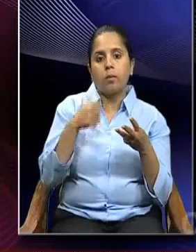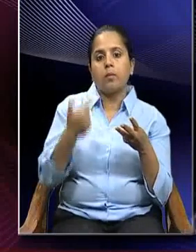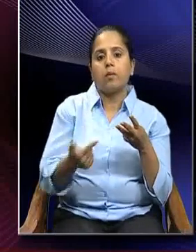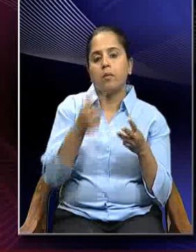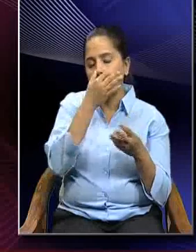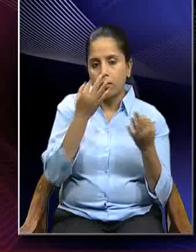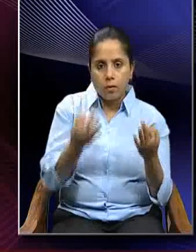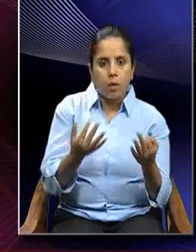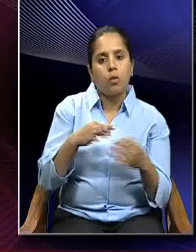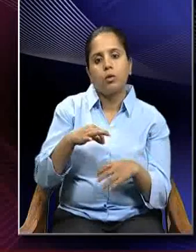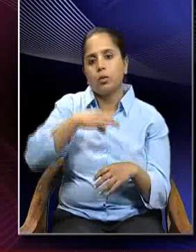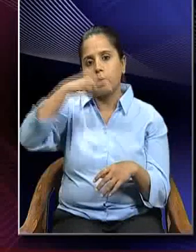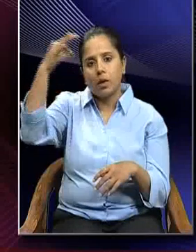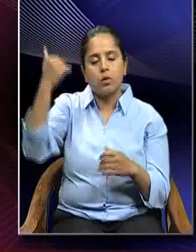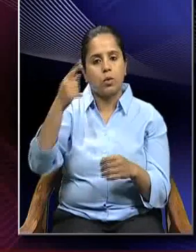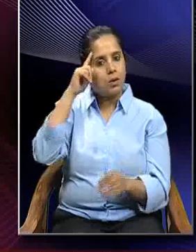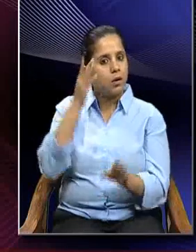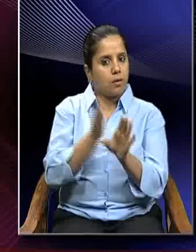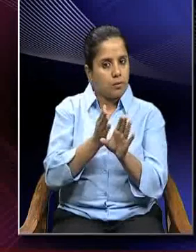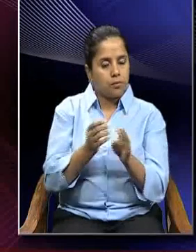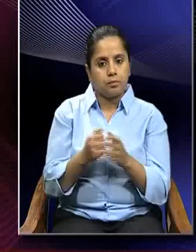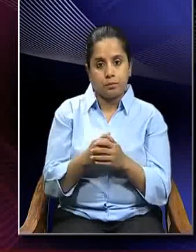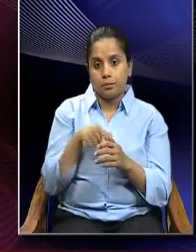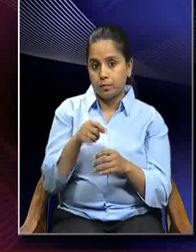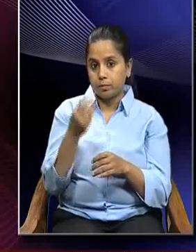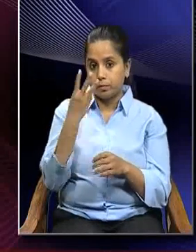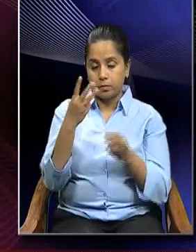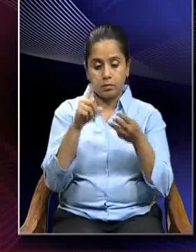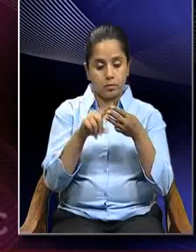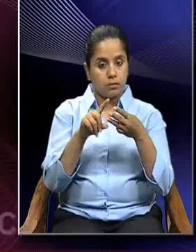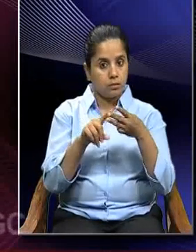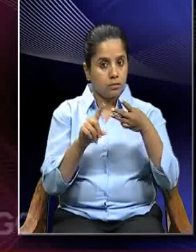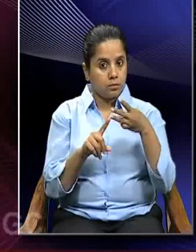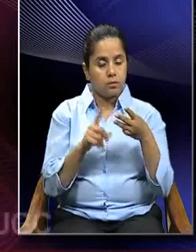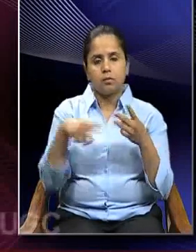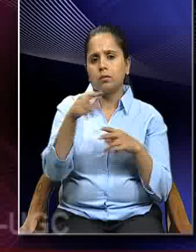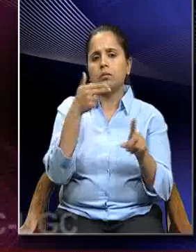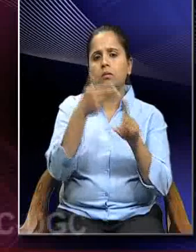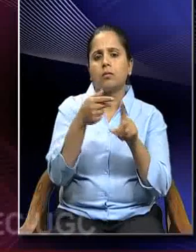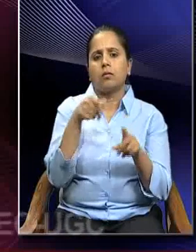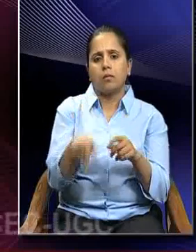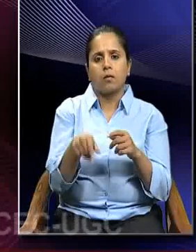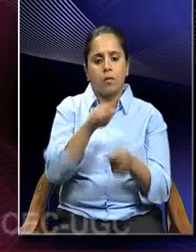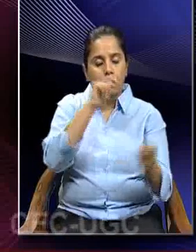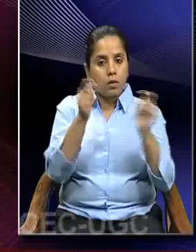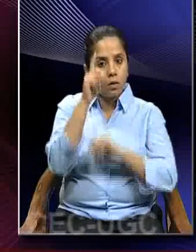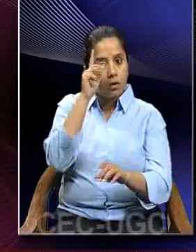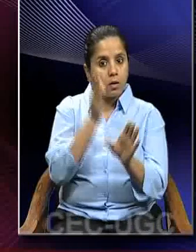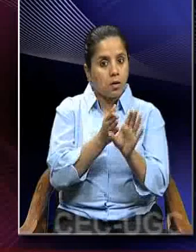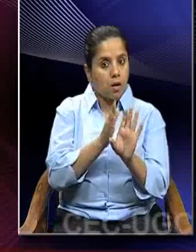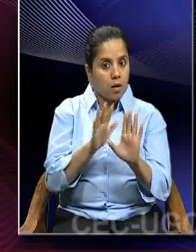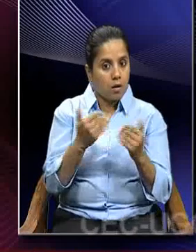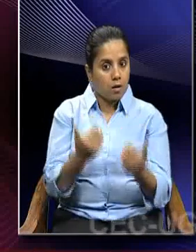or spiritual psychology. Now these 3 what you call as paradigms of psychology,